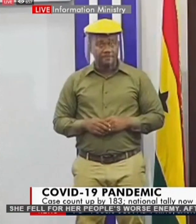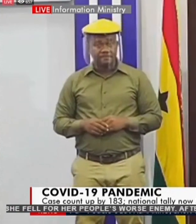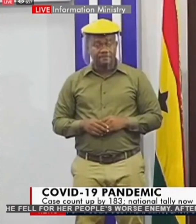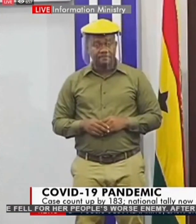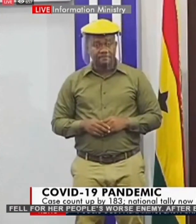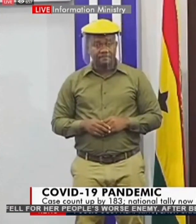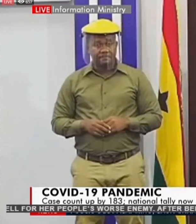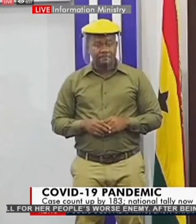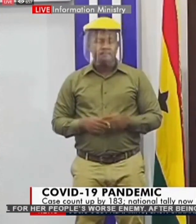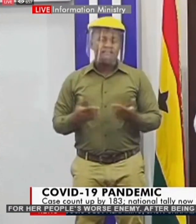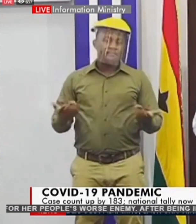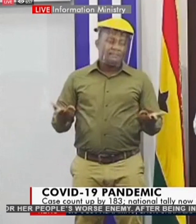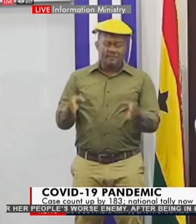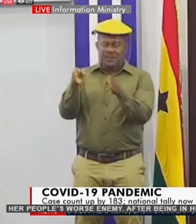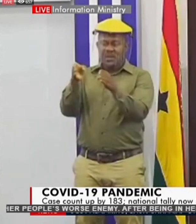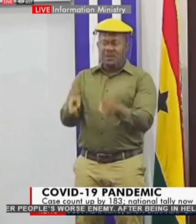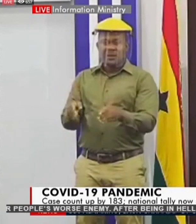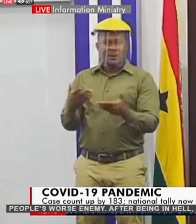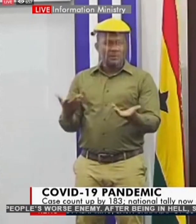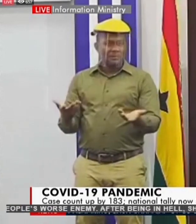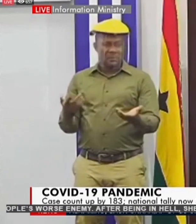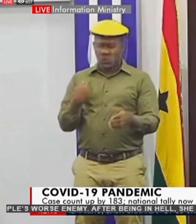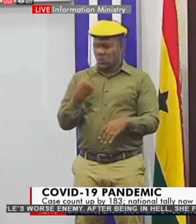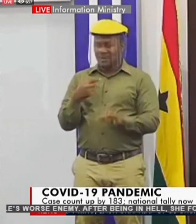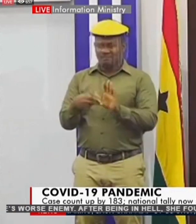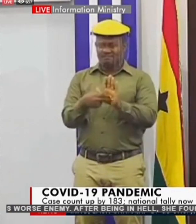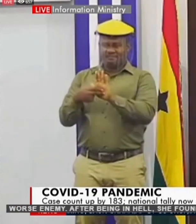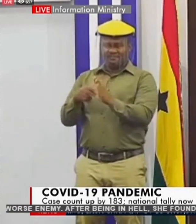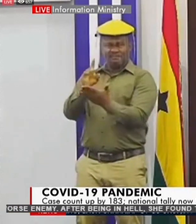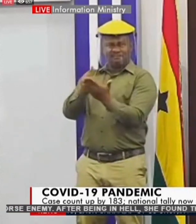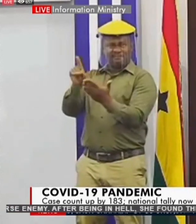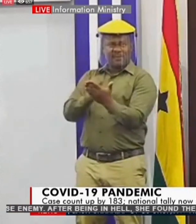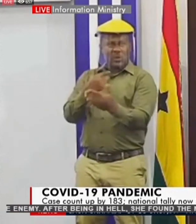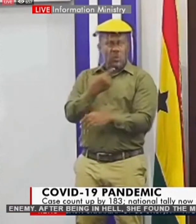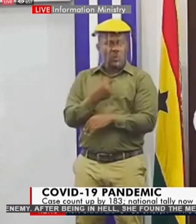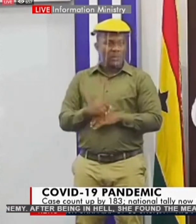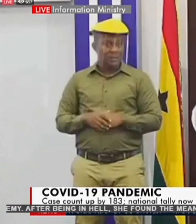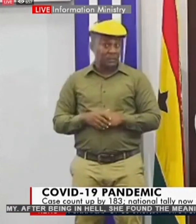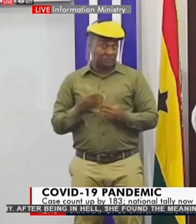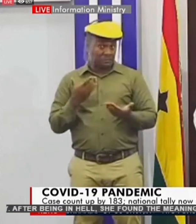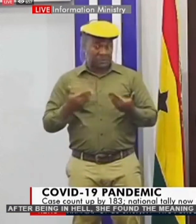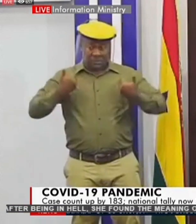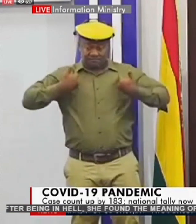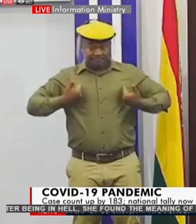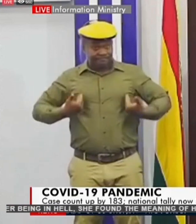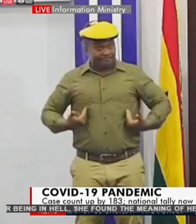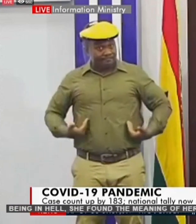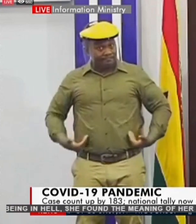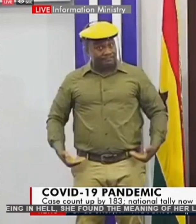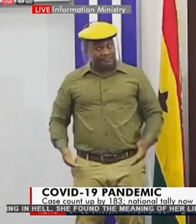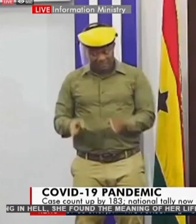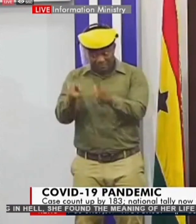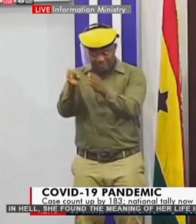So who is usually subject to stigma? One, as I said, may be your physique, your physical